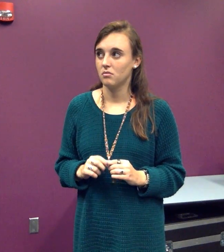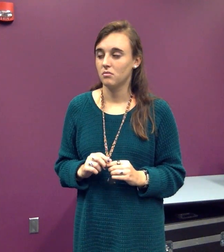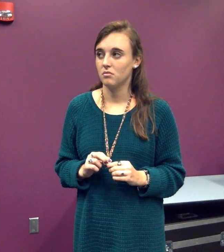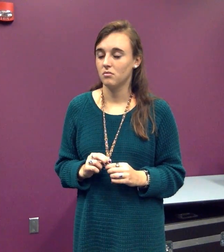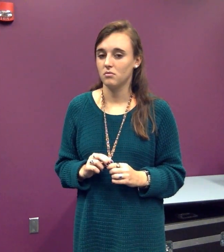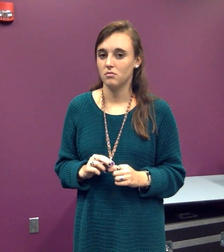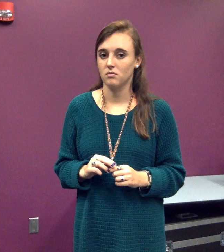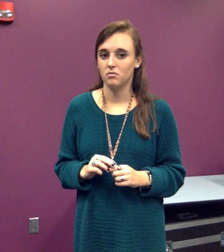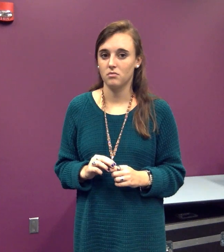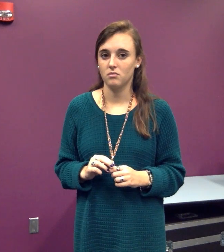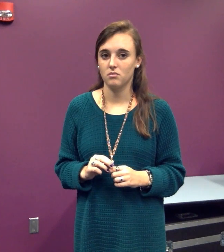travel